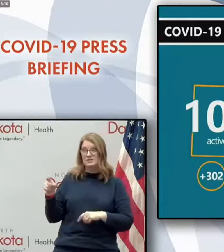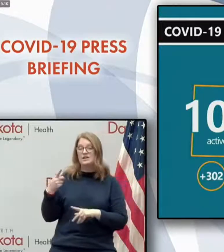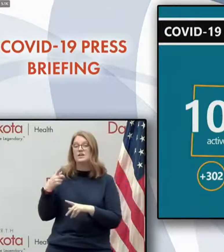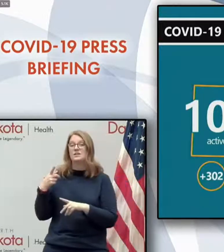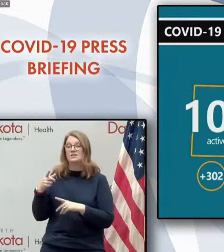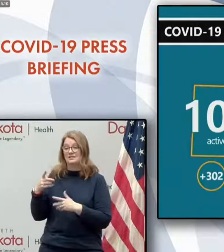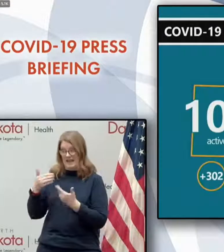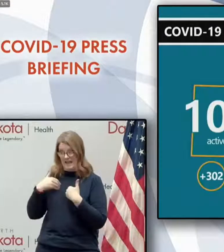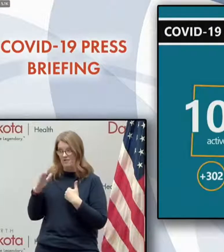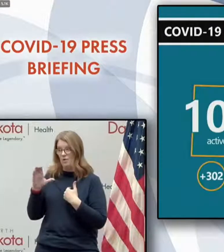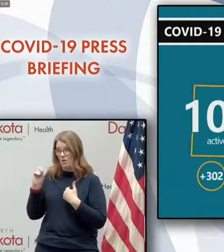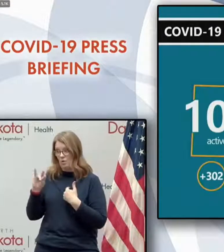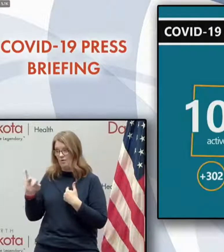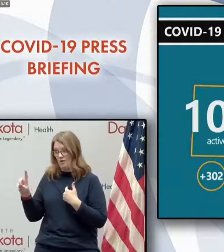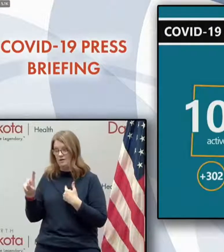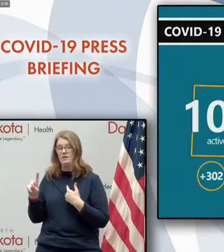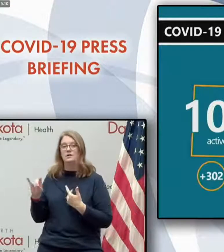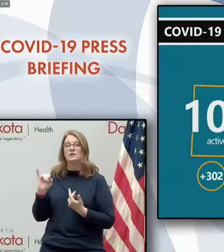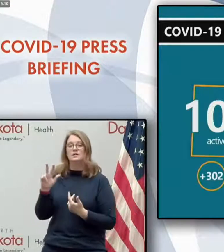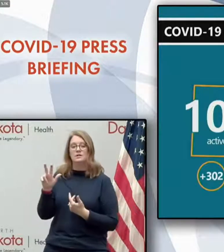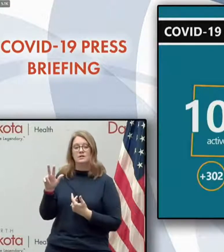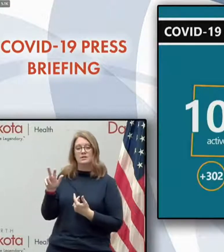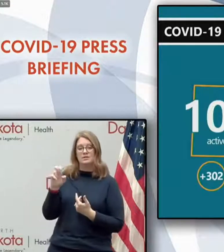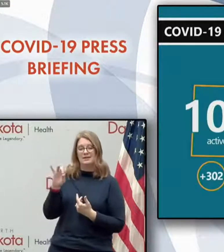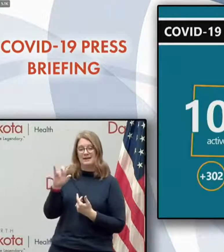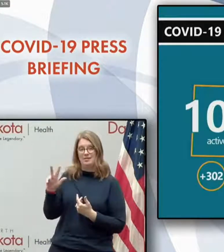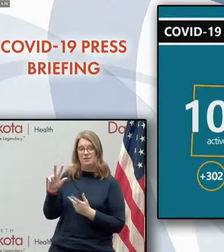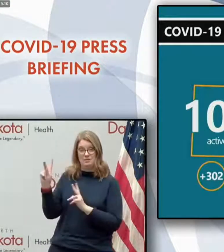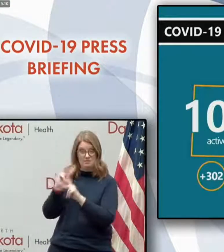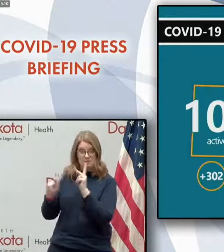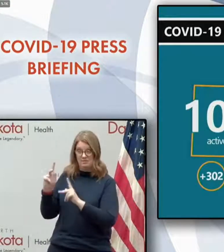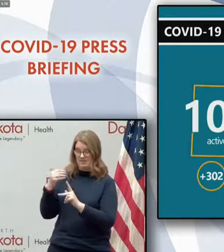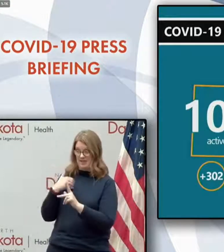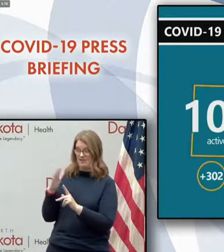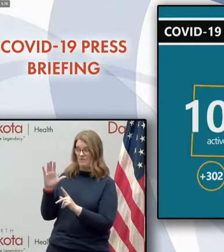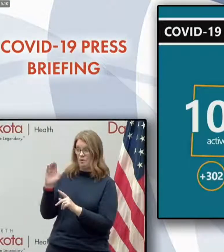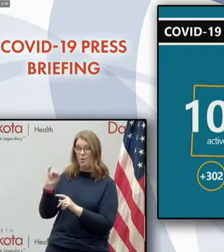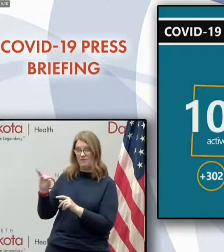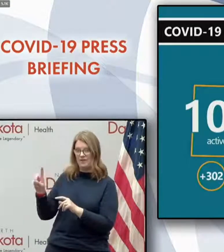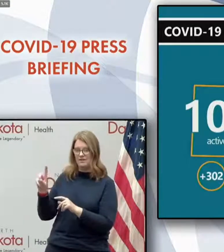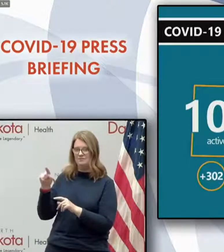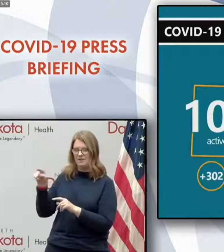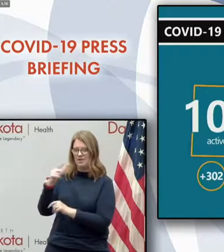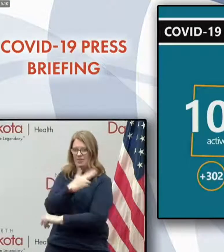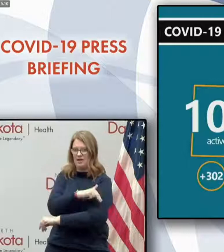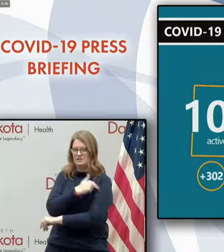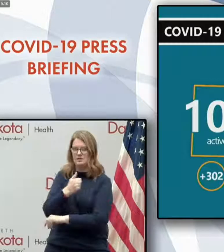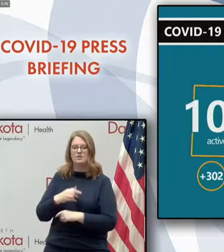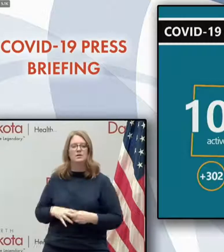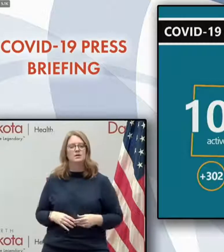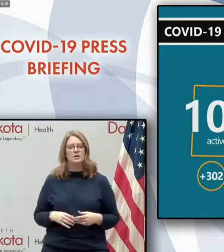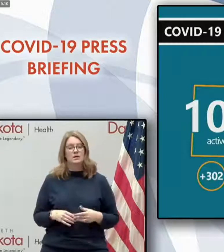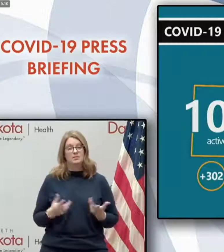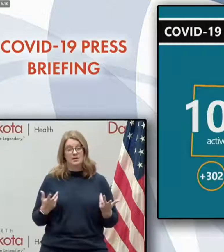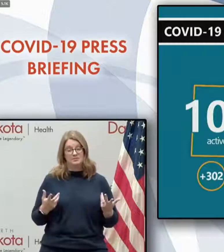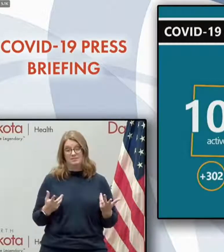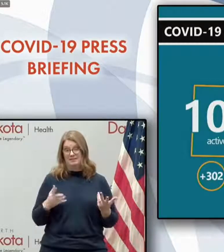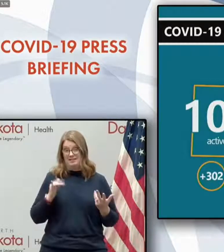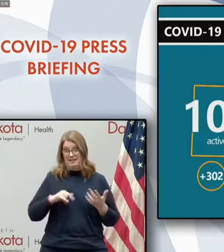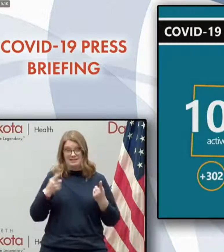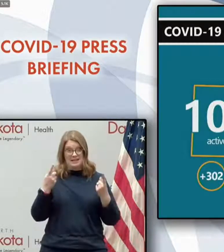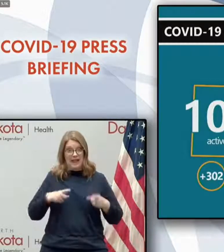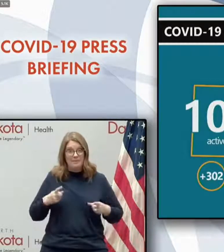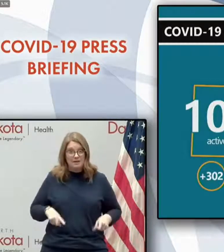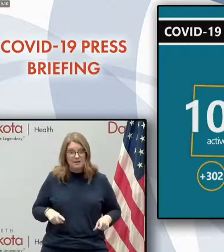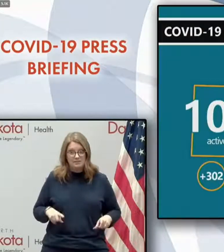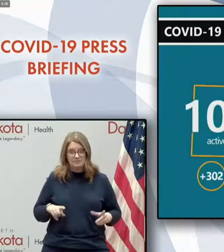COVID. 383 people are hospitalized with COVID. But all of those numbers are occurring within